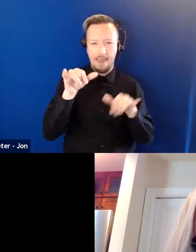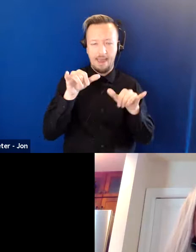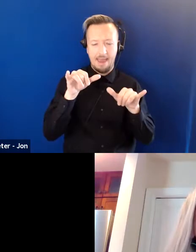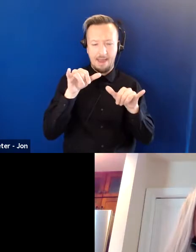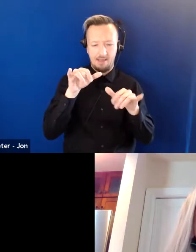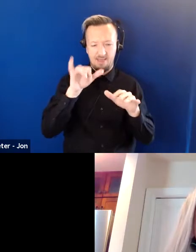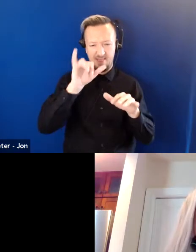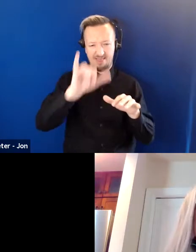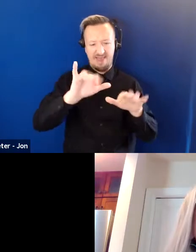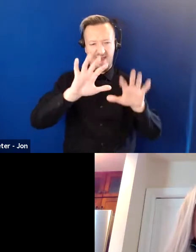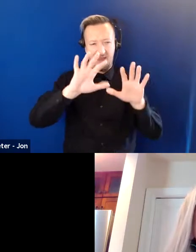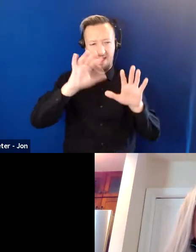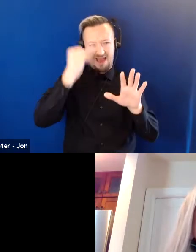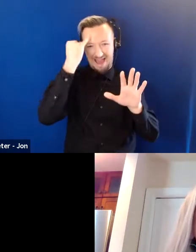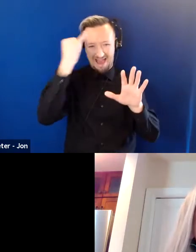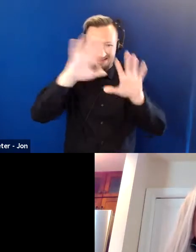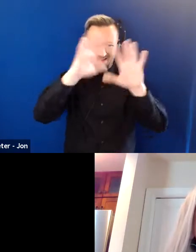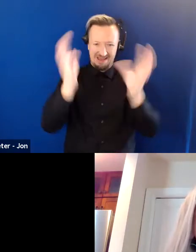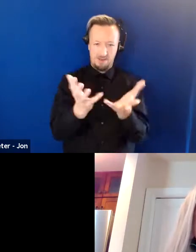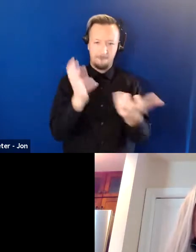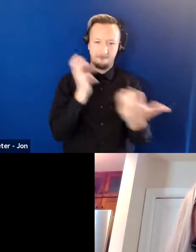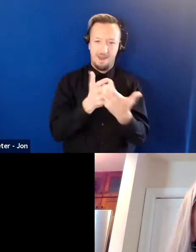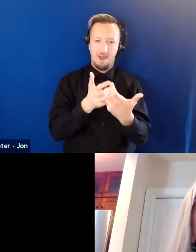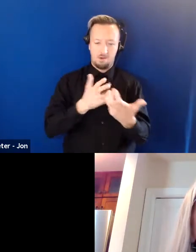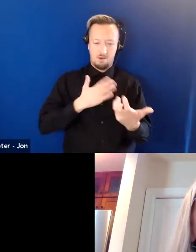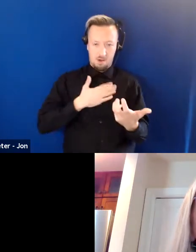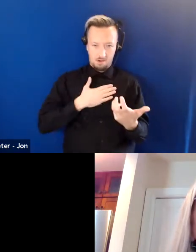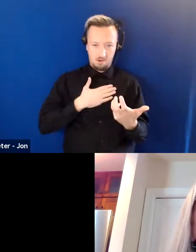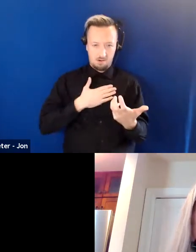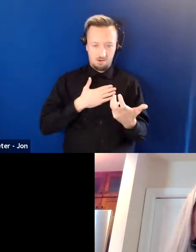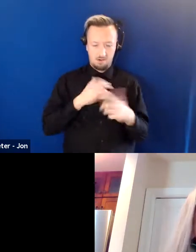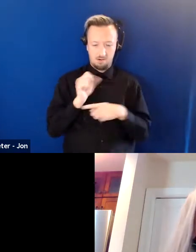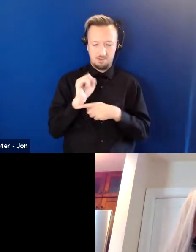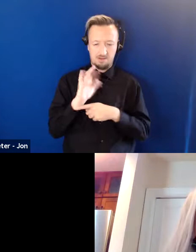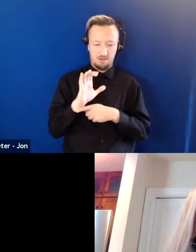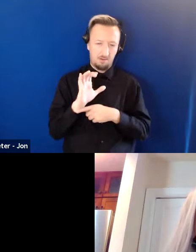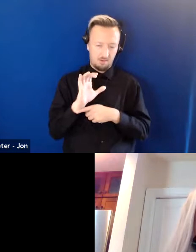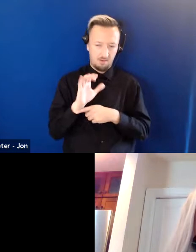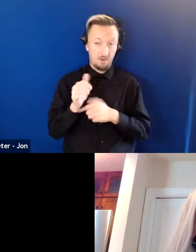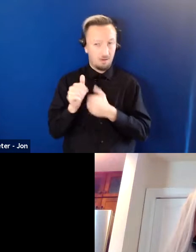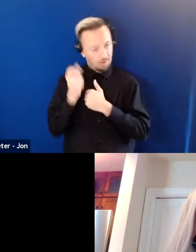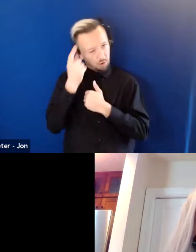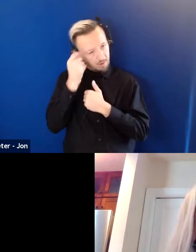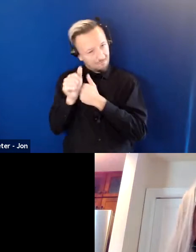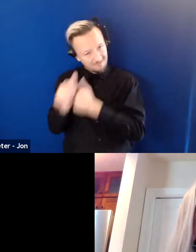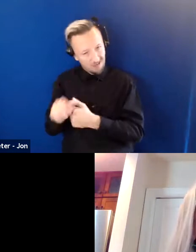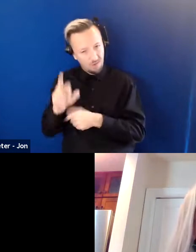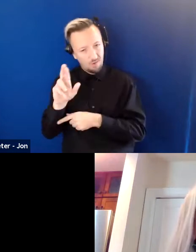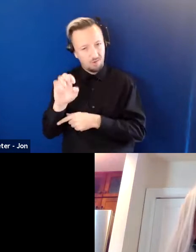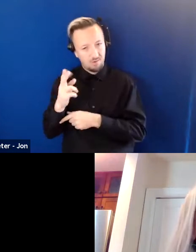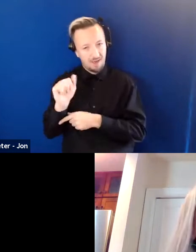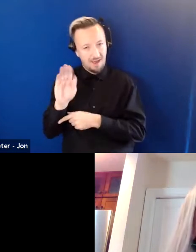are as a silk as defined by the Rehabilitation Act. So which is kind of interesting when you think